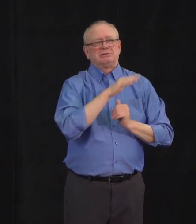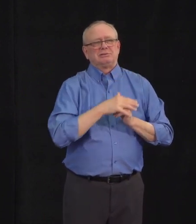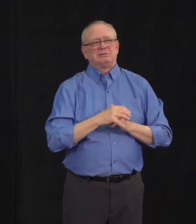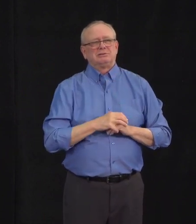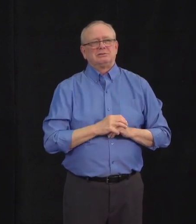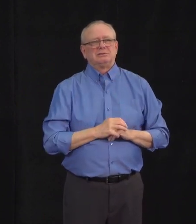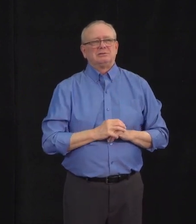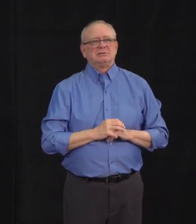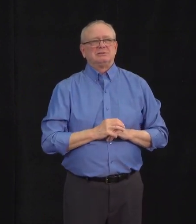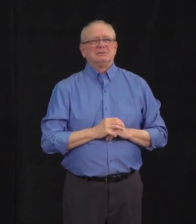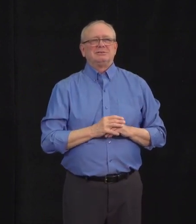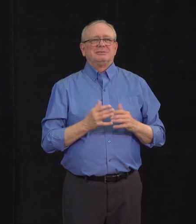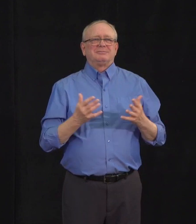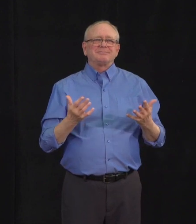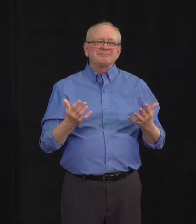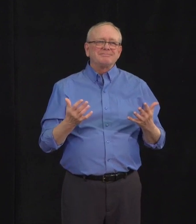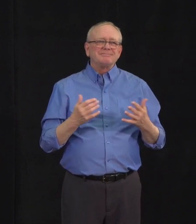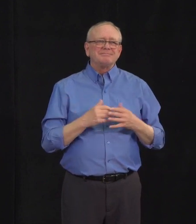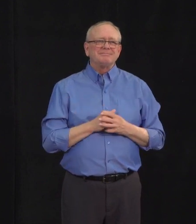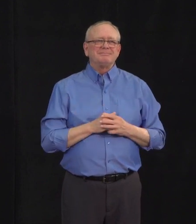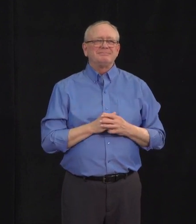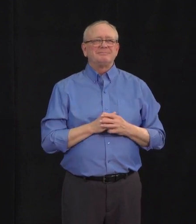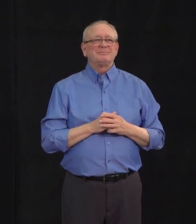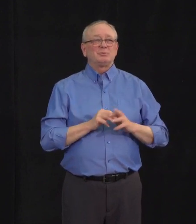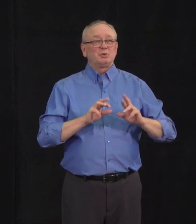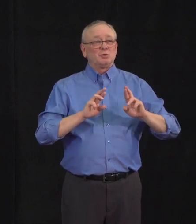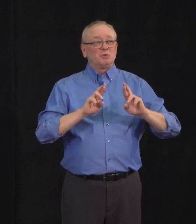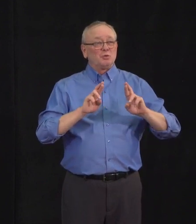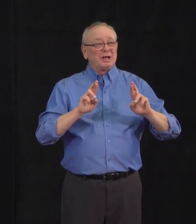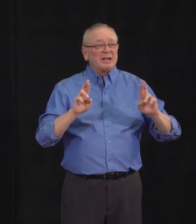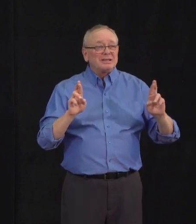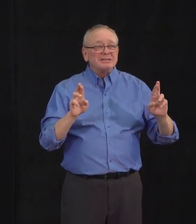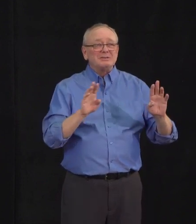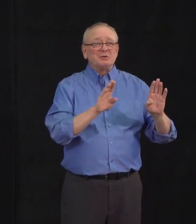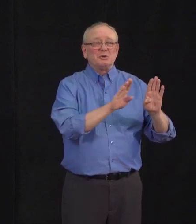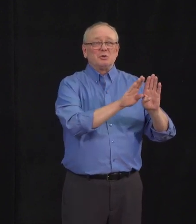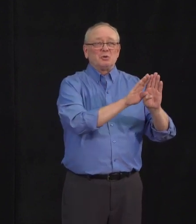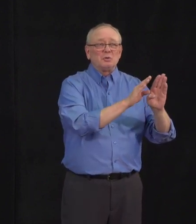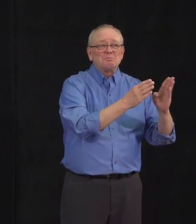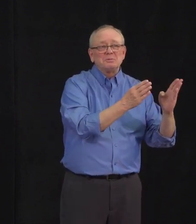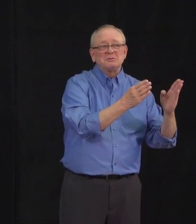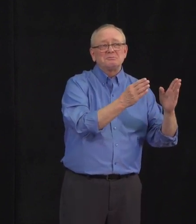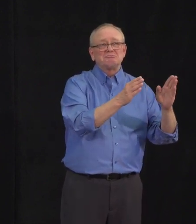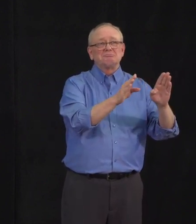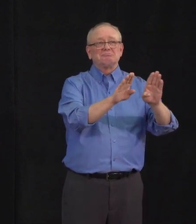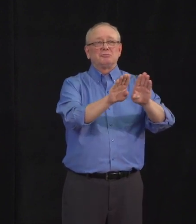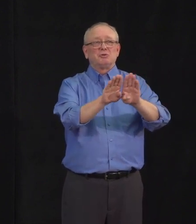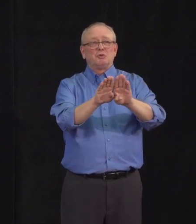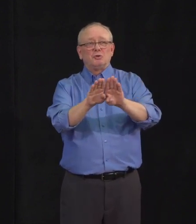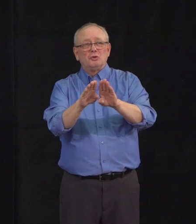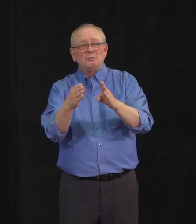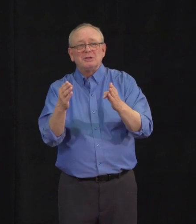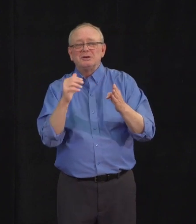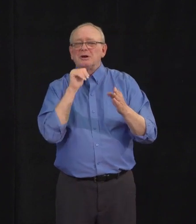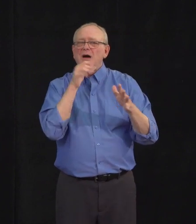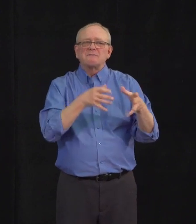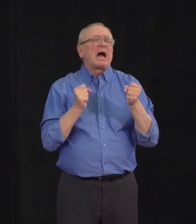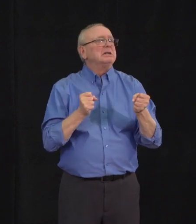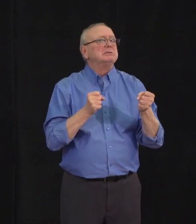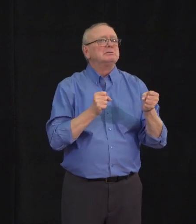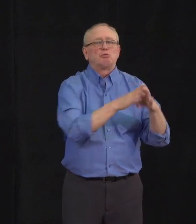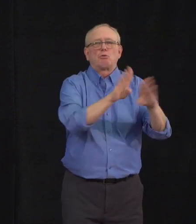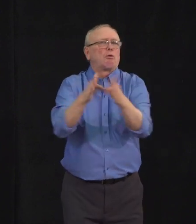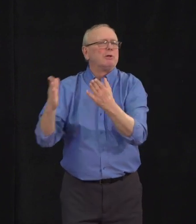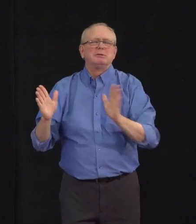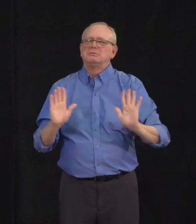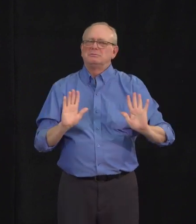And so as we look to open up again, we need to make sure that we don't open so quickly that we simply